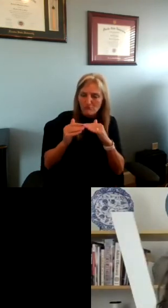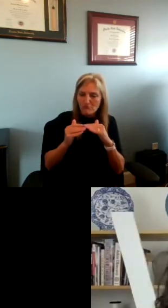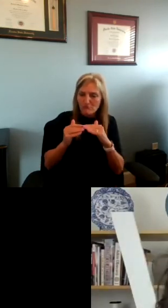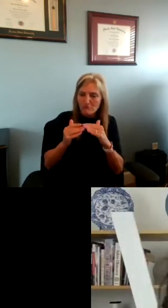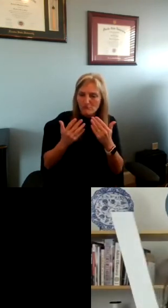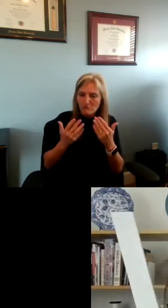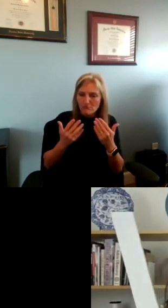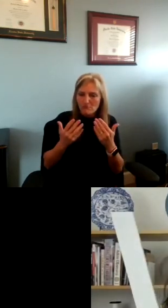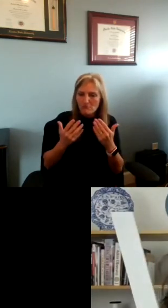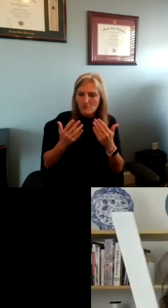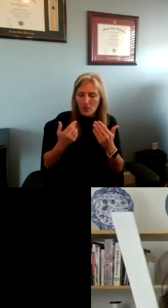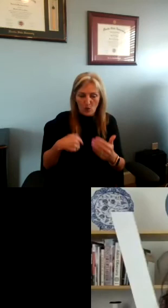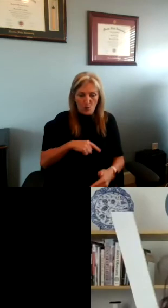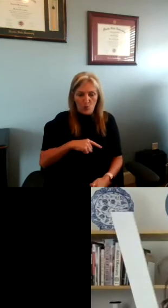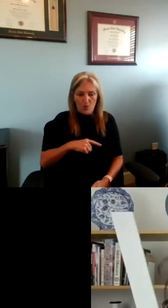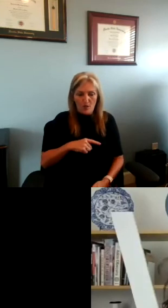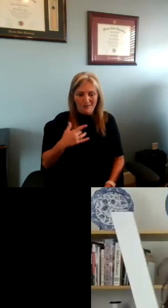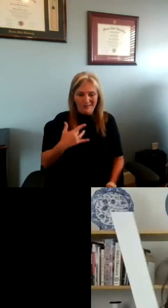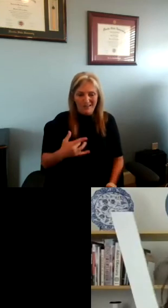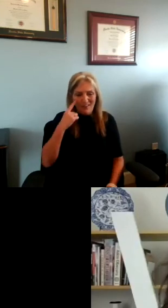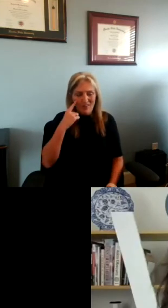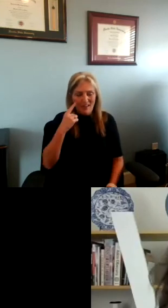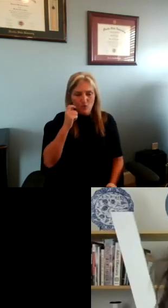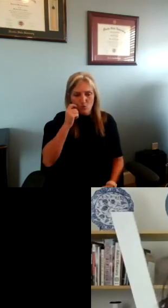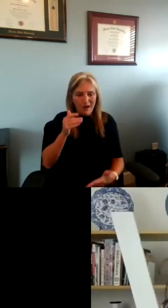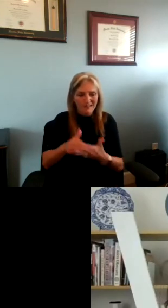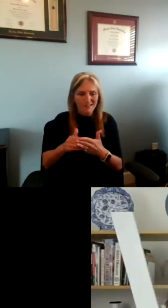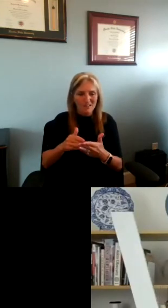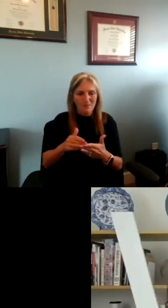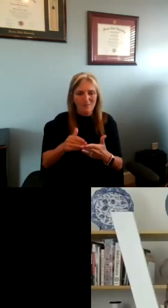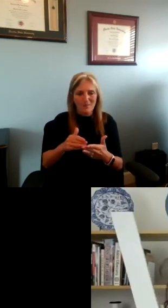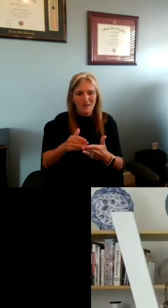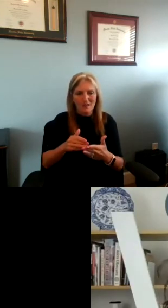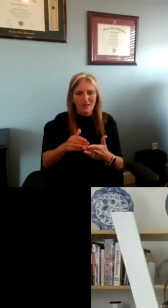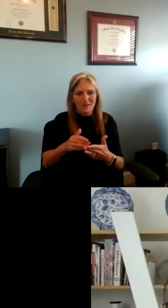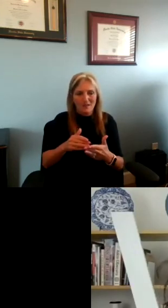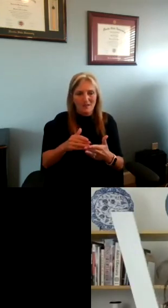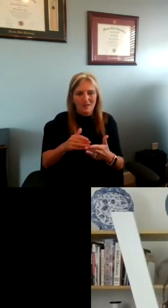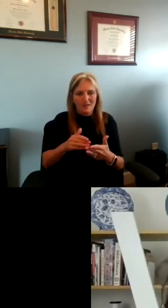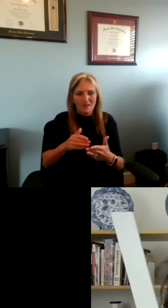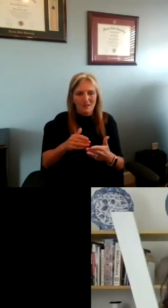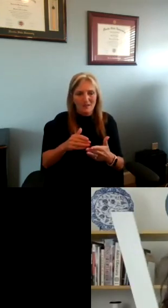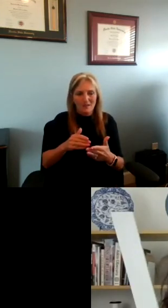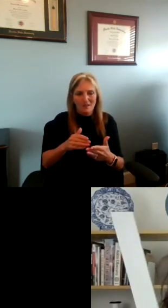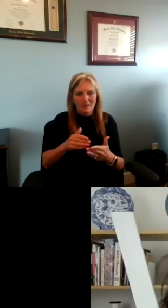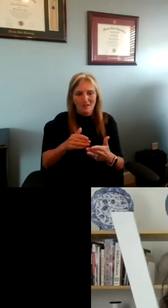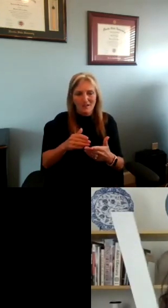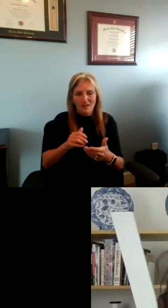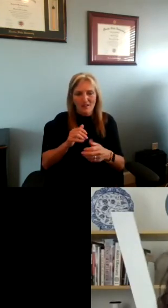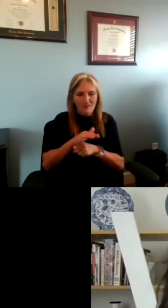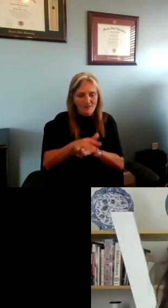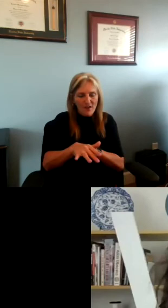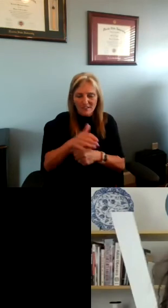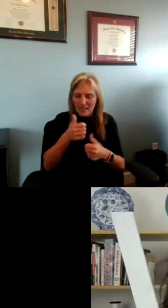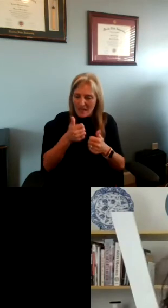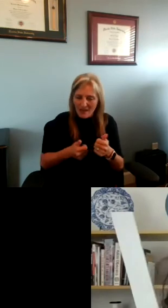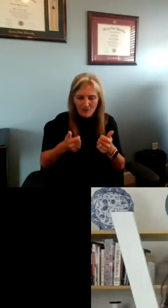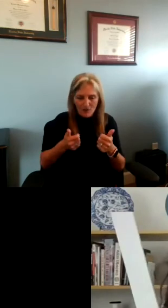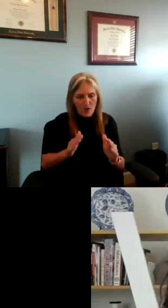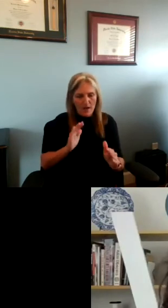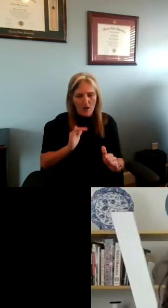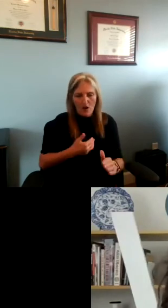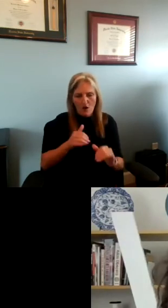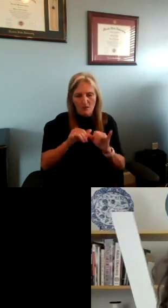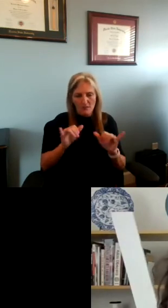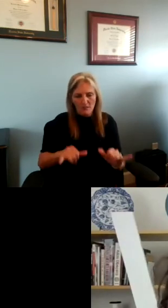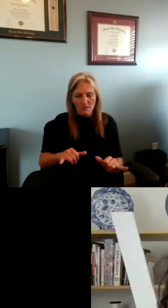with, of course, we think that racism informs every aspect of the way our justice system operates. It is in the very structure and DNA of